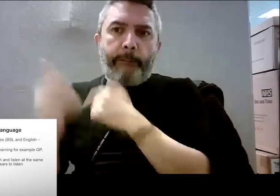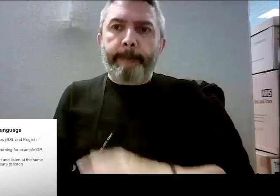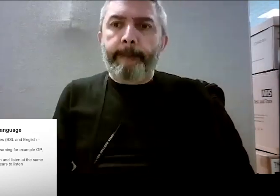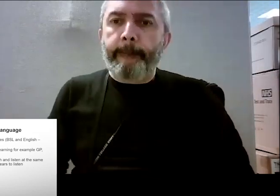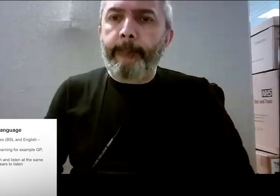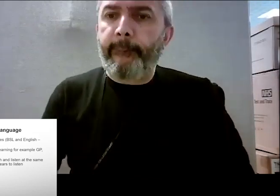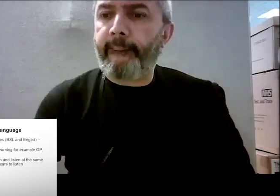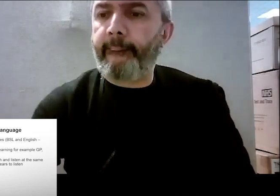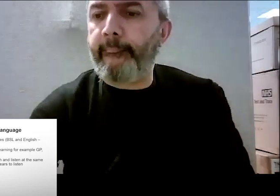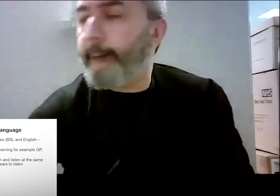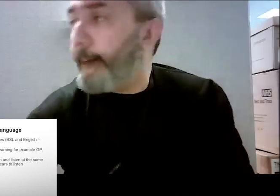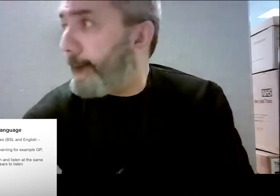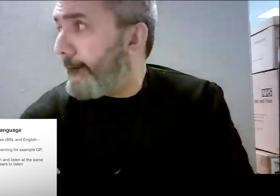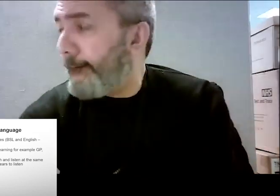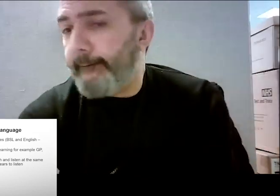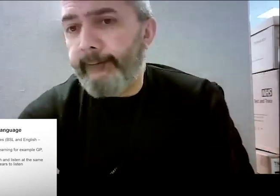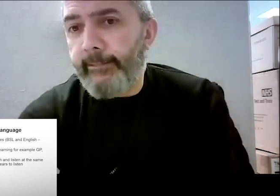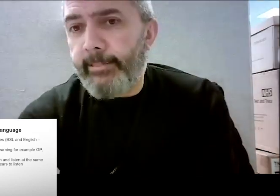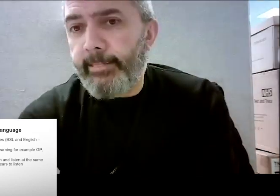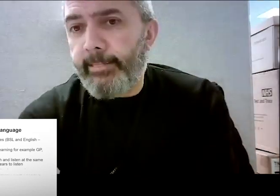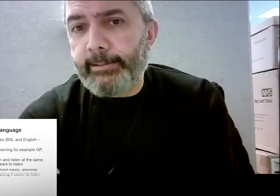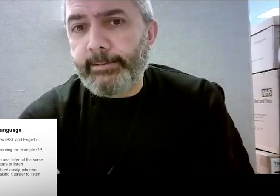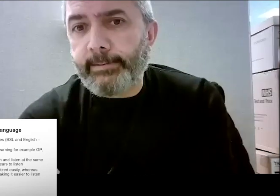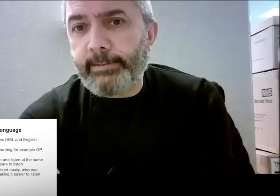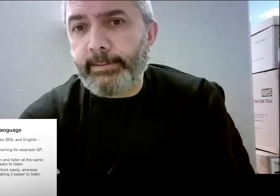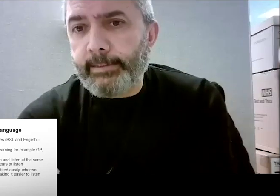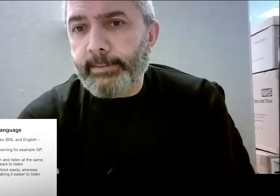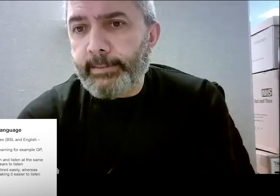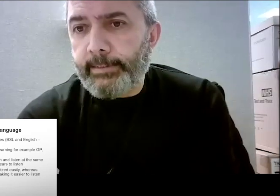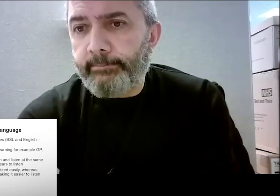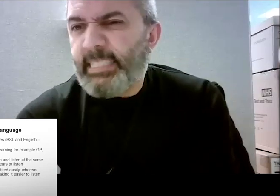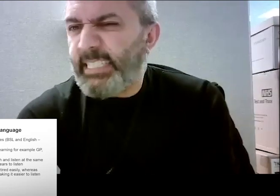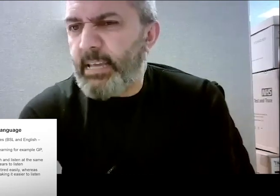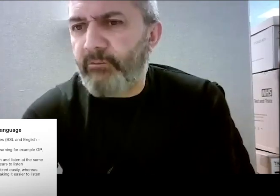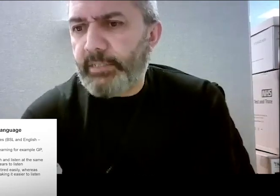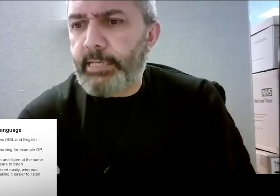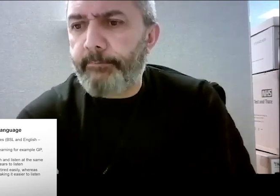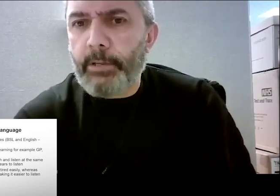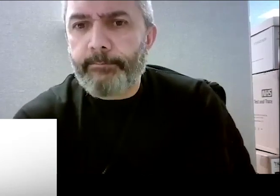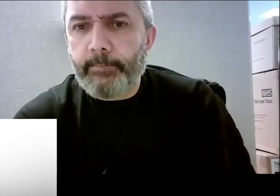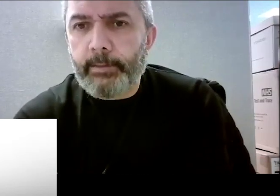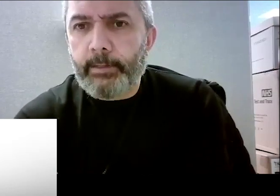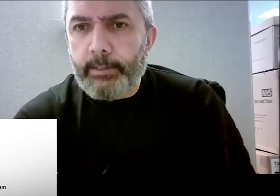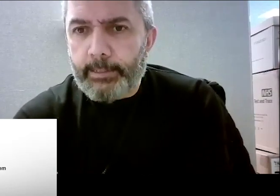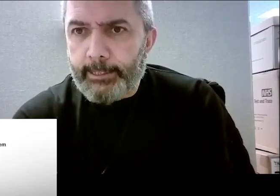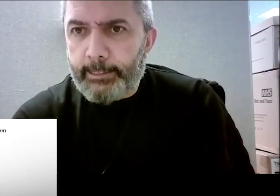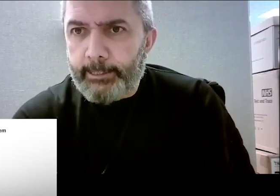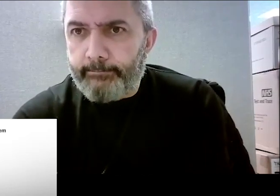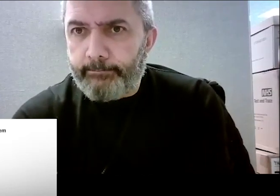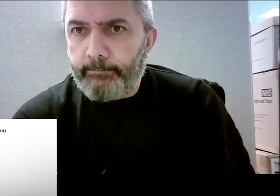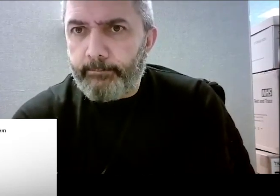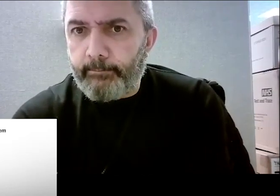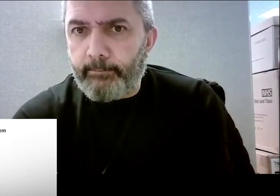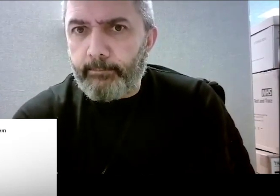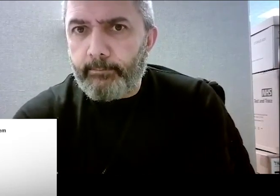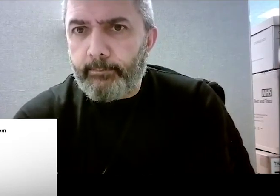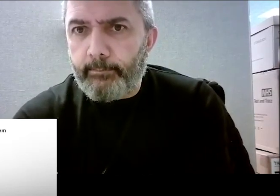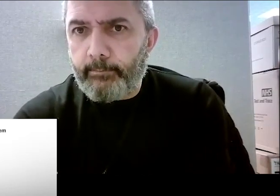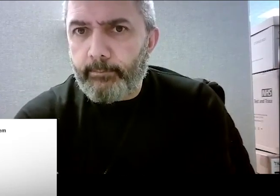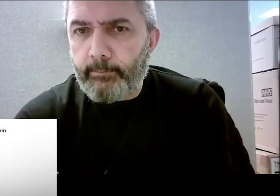more so than, and we get tired a lot because we're using our eye muscles. You can hear, you don't really get tired for hearing. You can tune